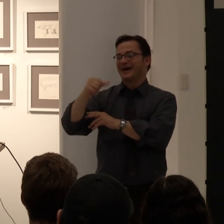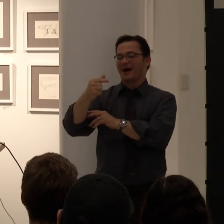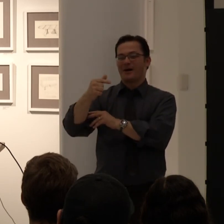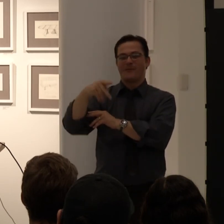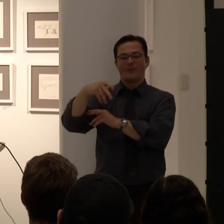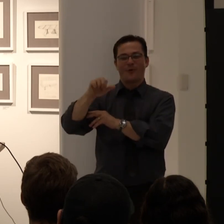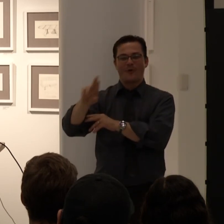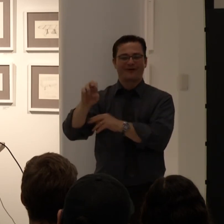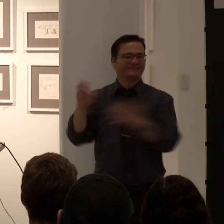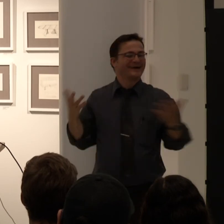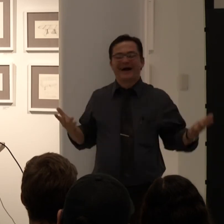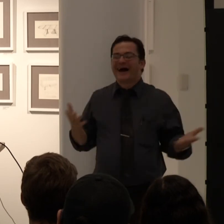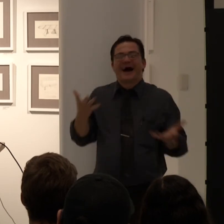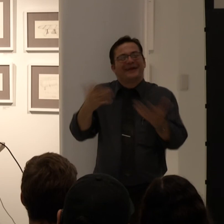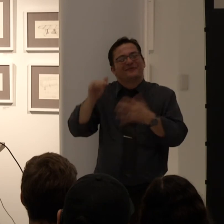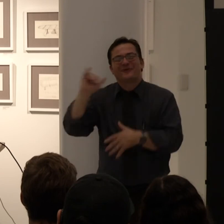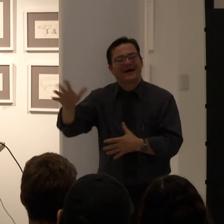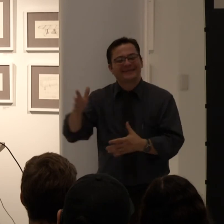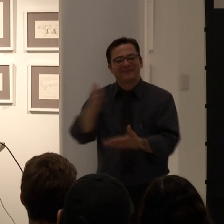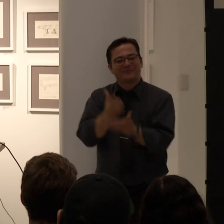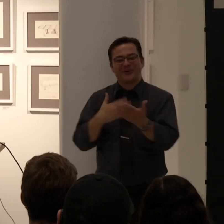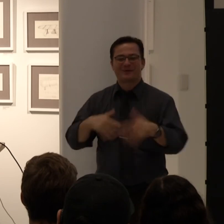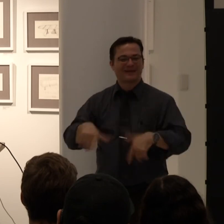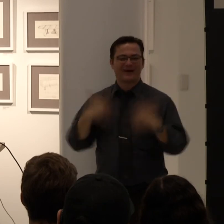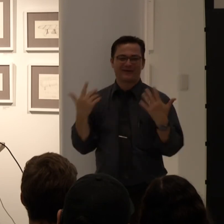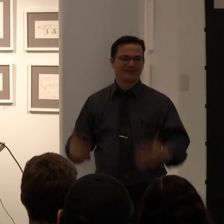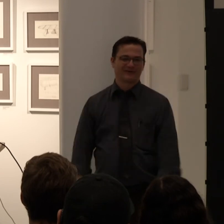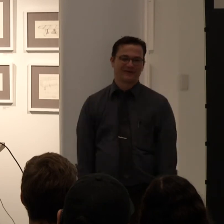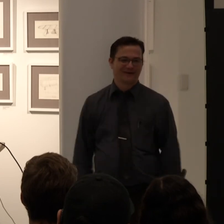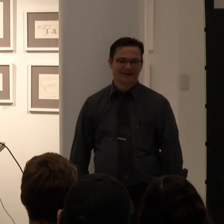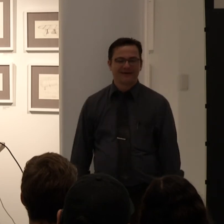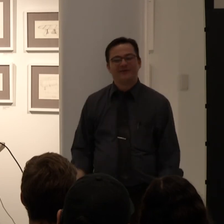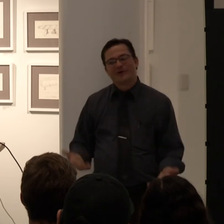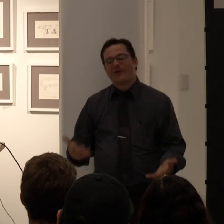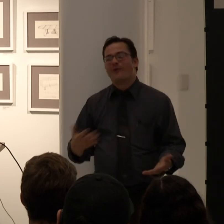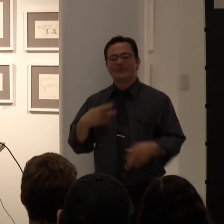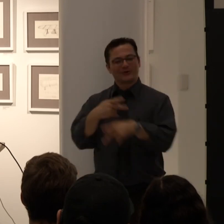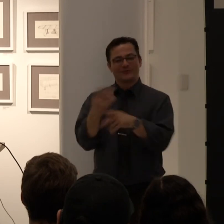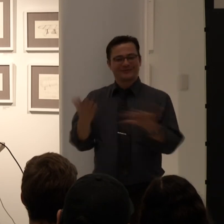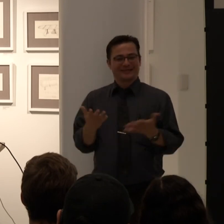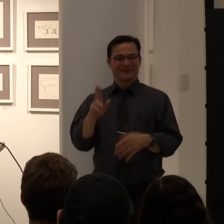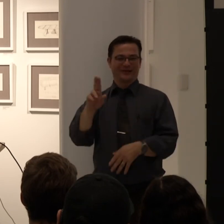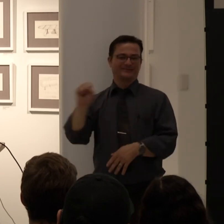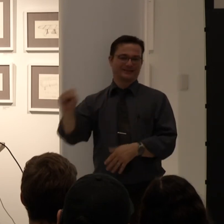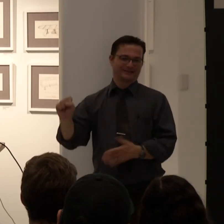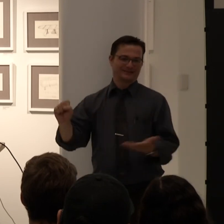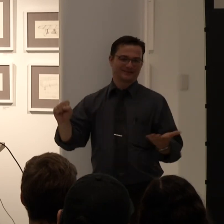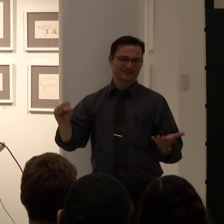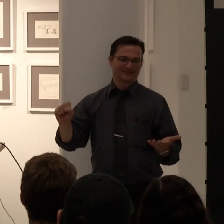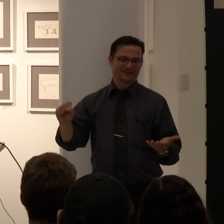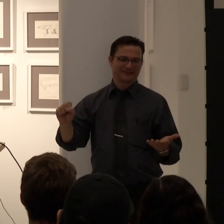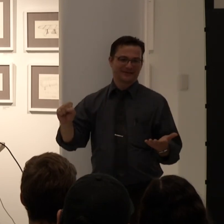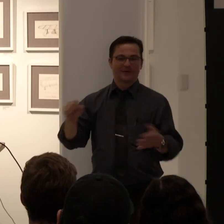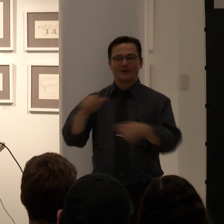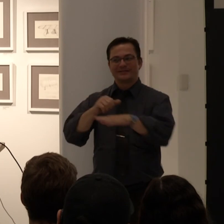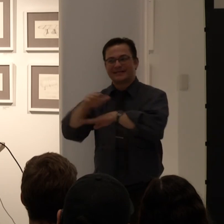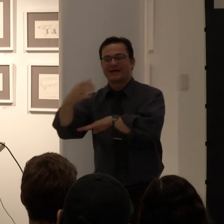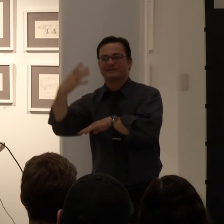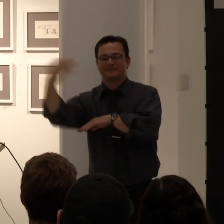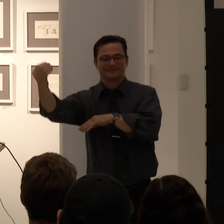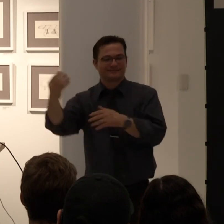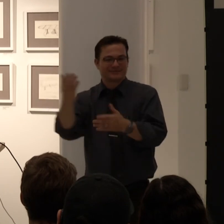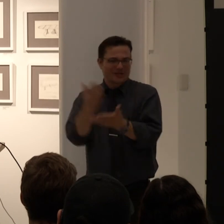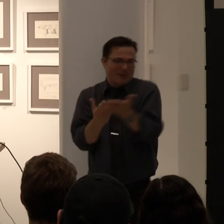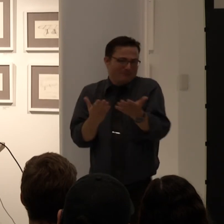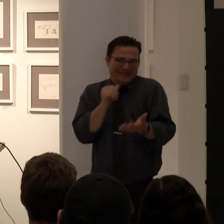want that as an ingredient in my life. So we produce everything in the United States. We export some, not a